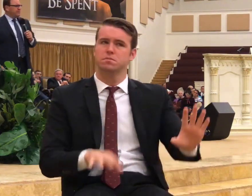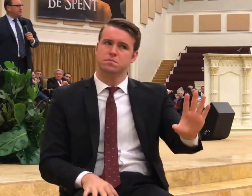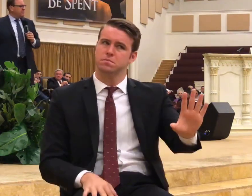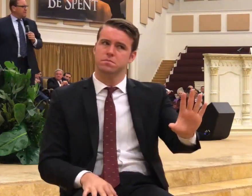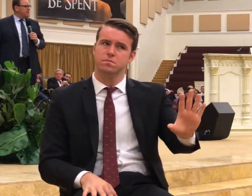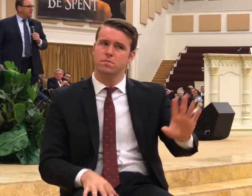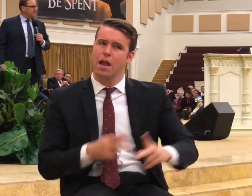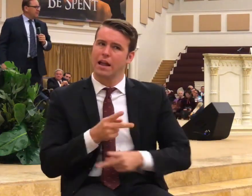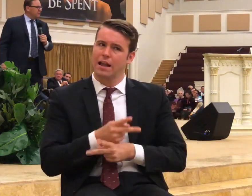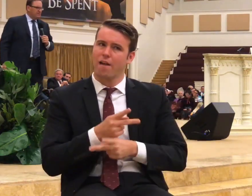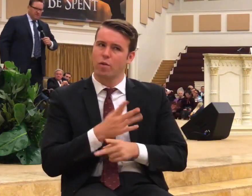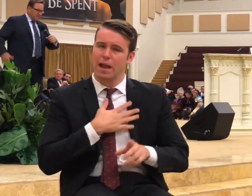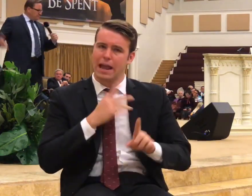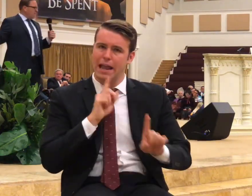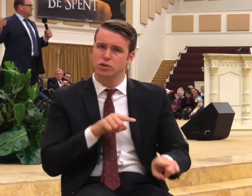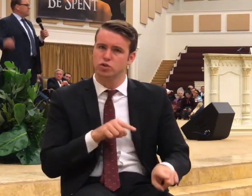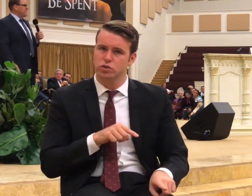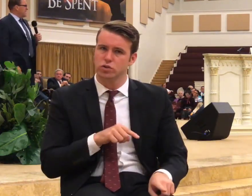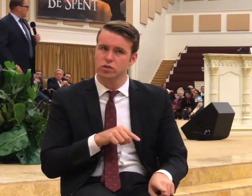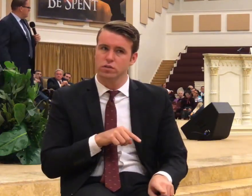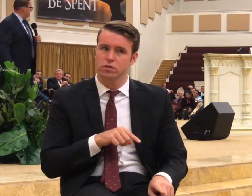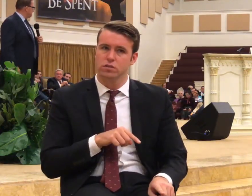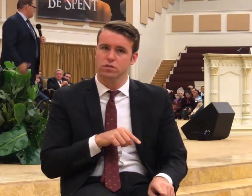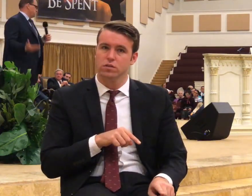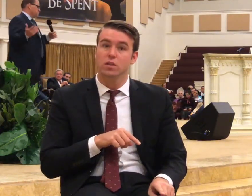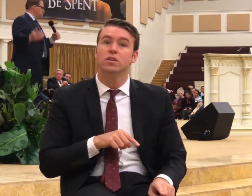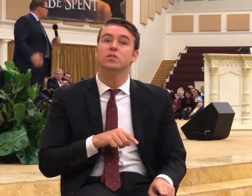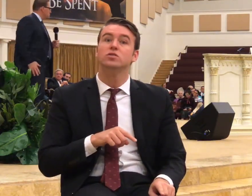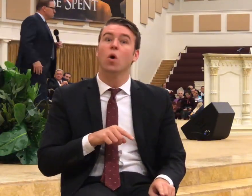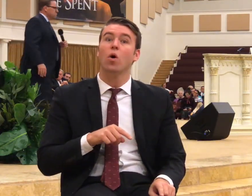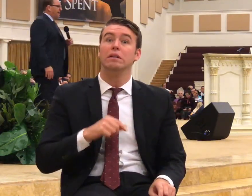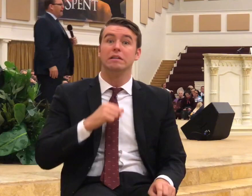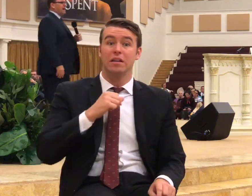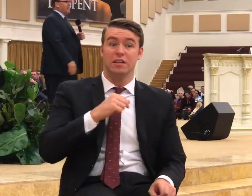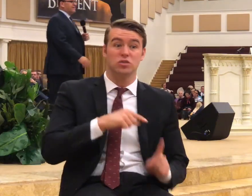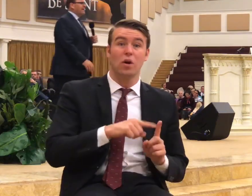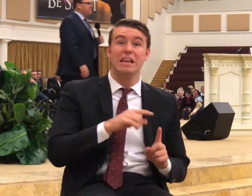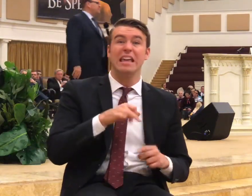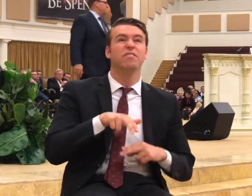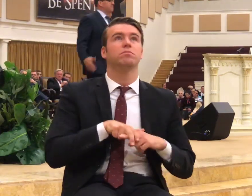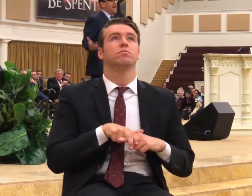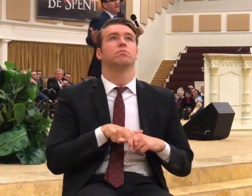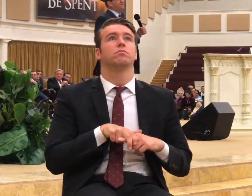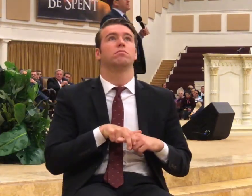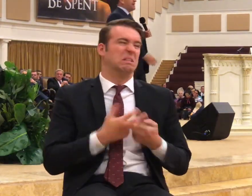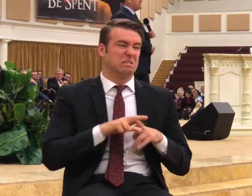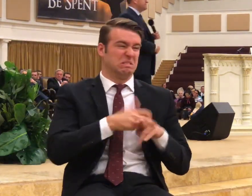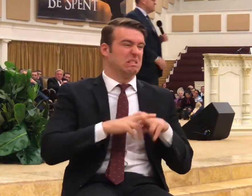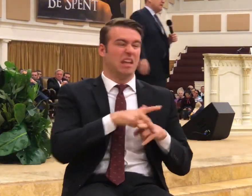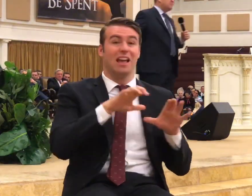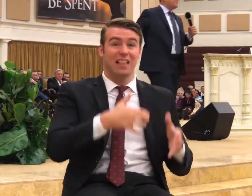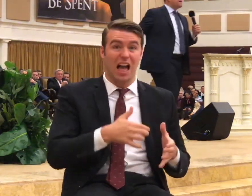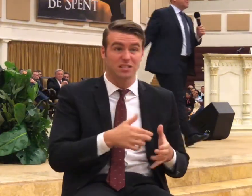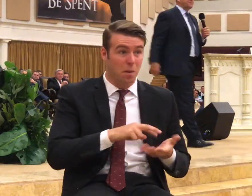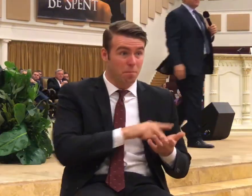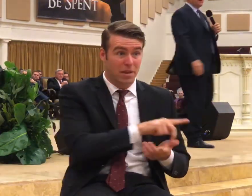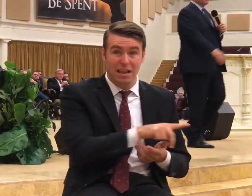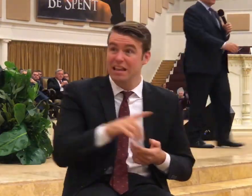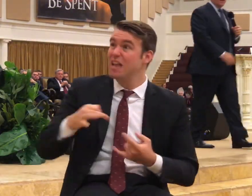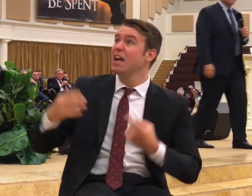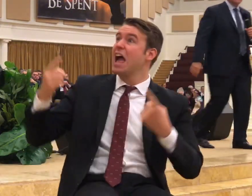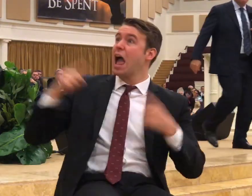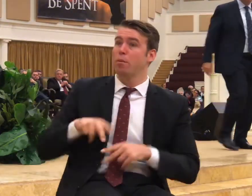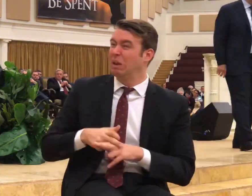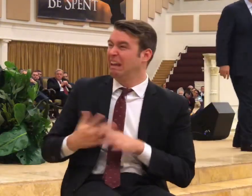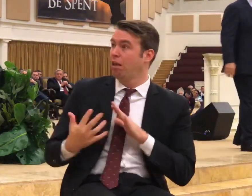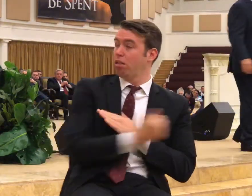answer you. Throw us in there. Our God will deliver us, but hey, if he doesn't, well, we'll be Christmas critters